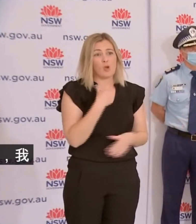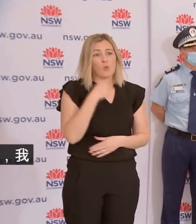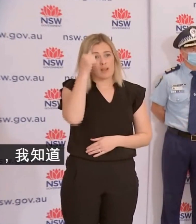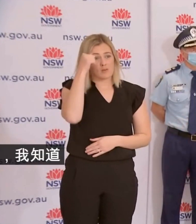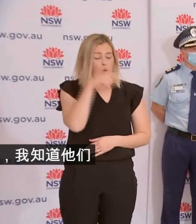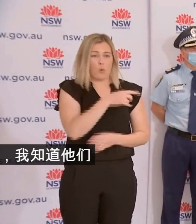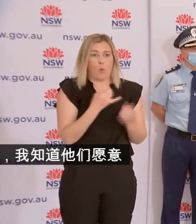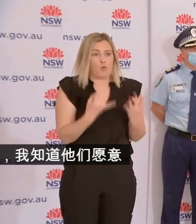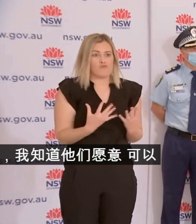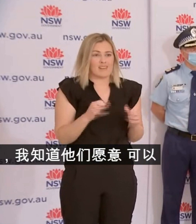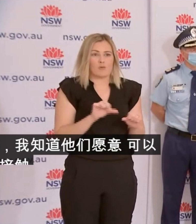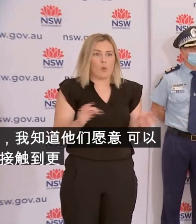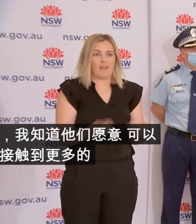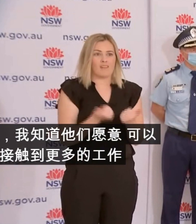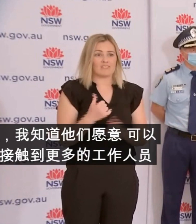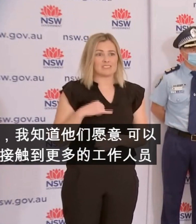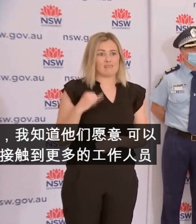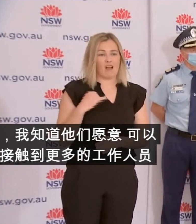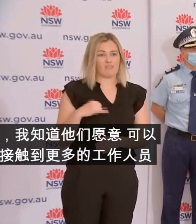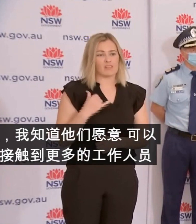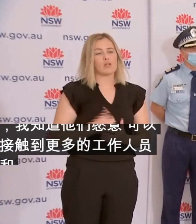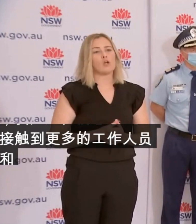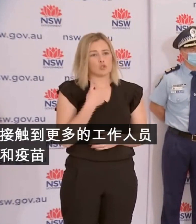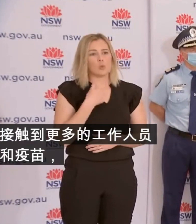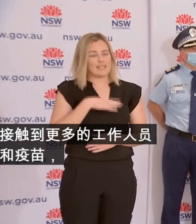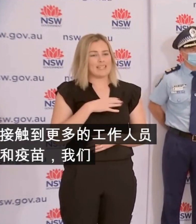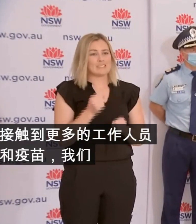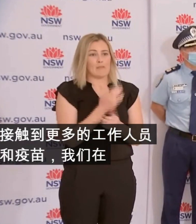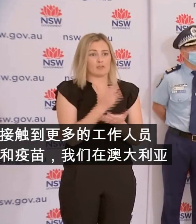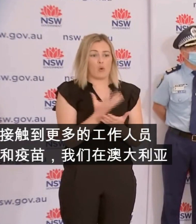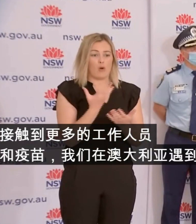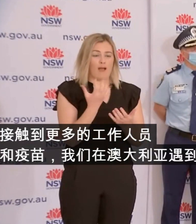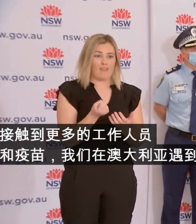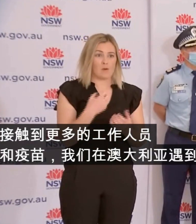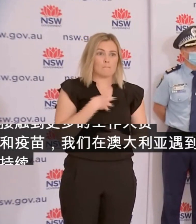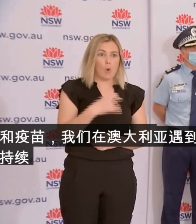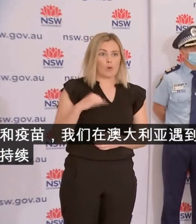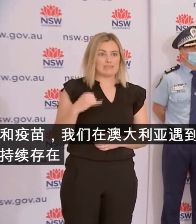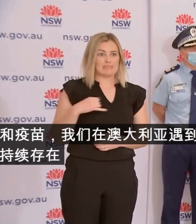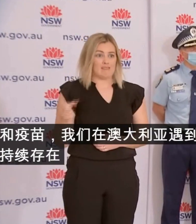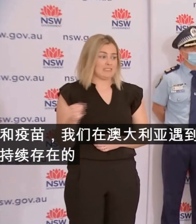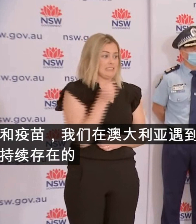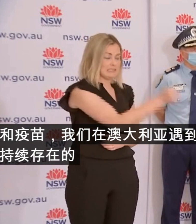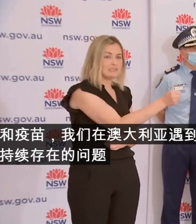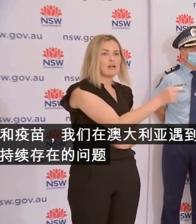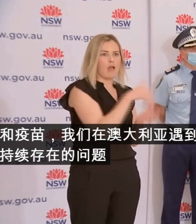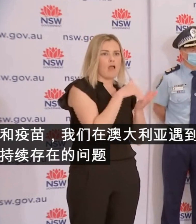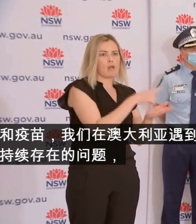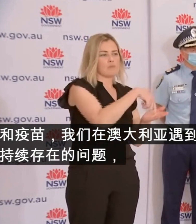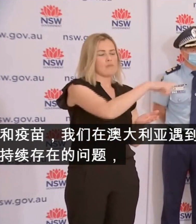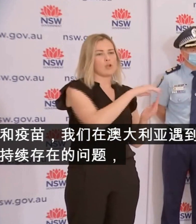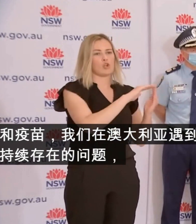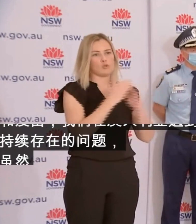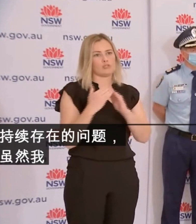And I know that they would like to have access to more staff and vaccine. Well, we have had the continuing problem in